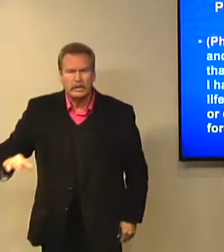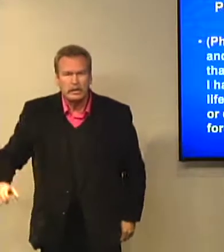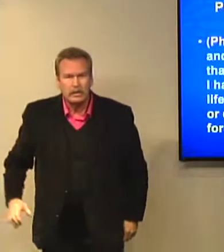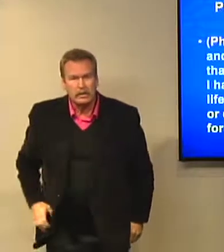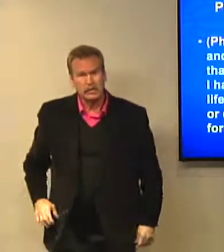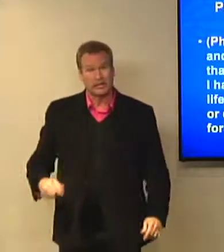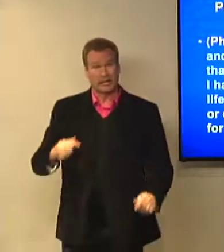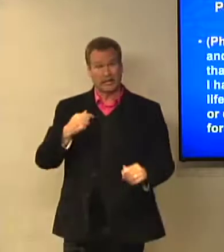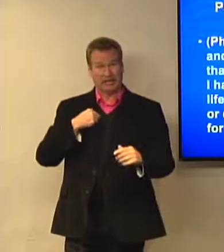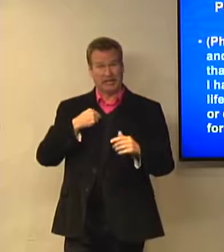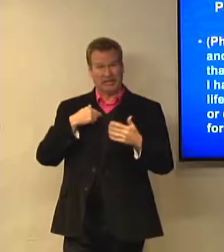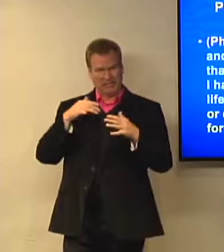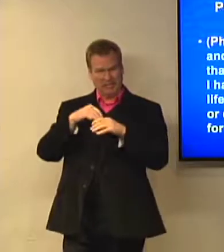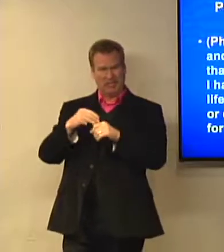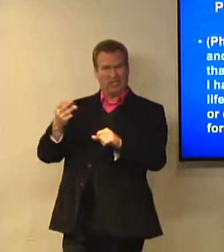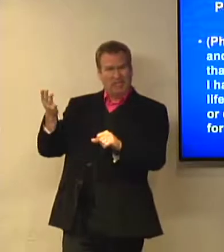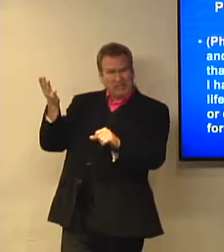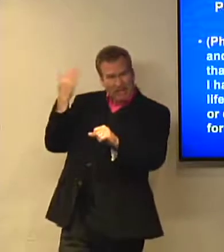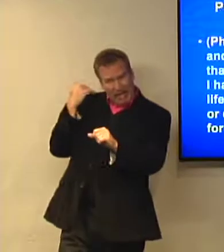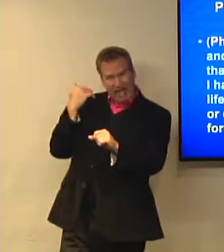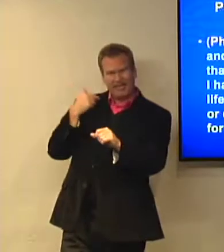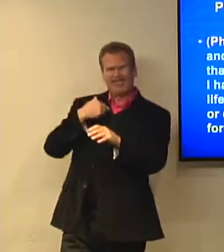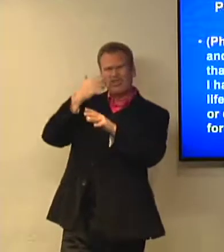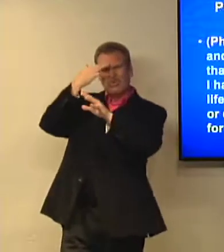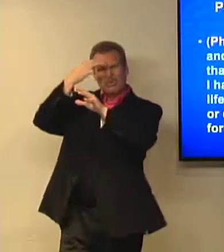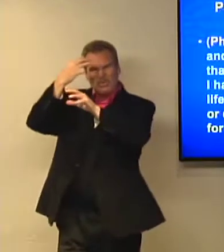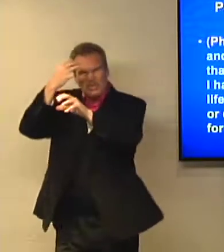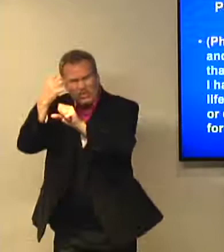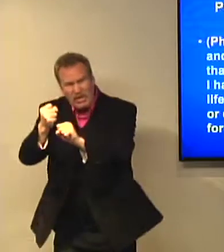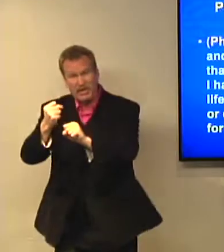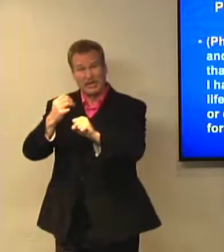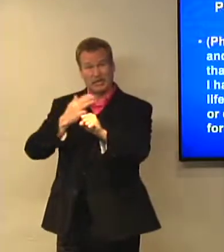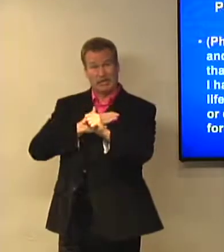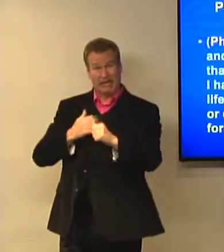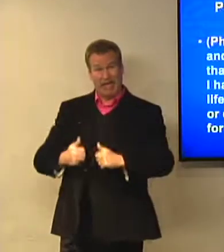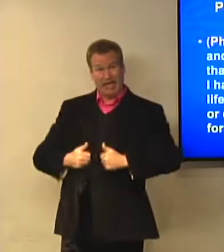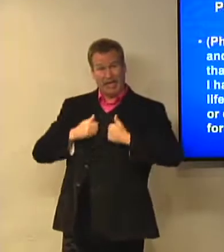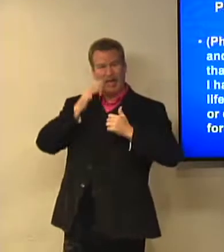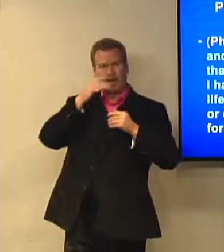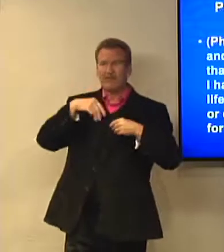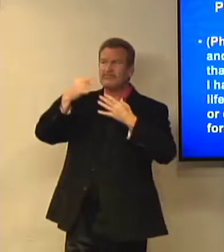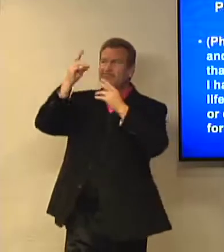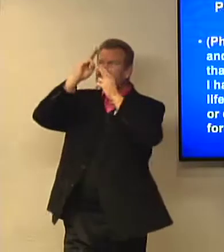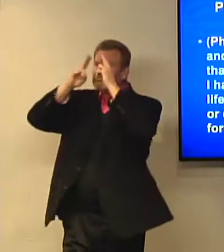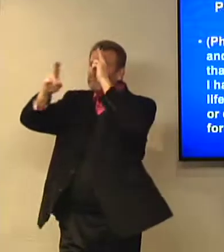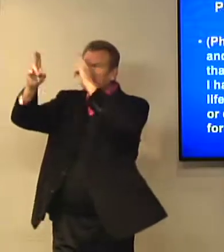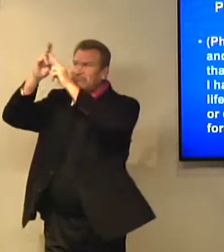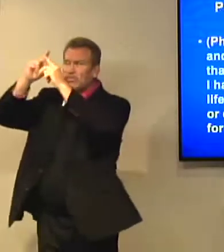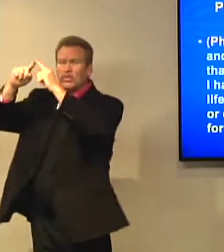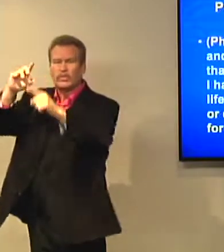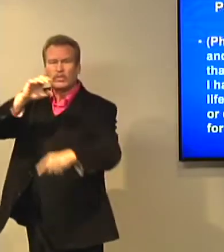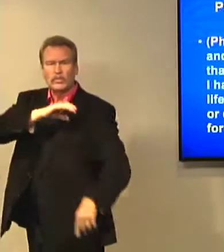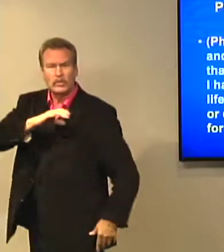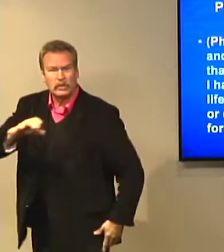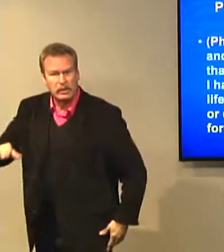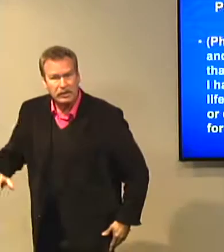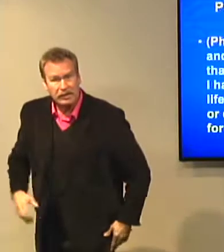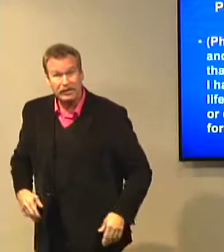be ashamed, but that I will continue to be bold for Christ as I have been in the past. And I trust that